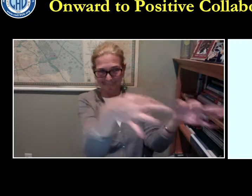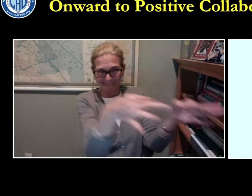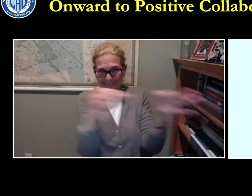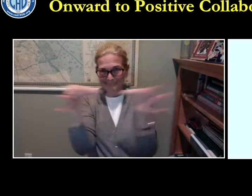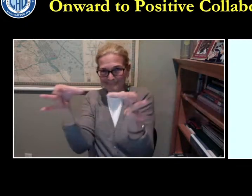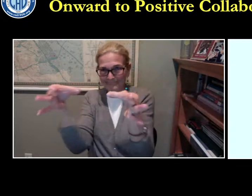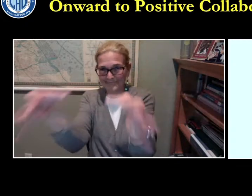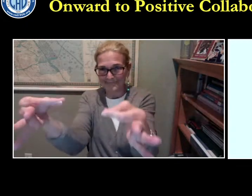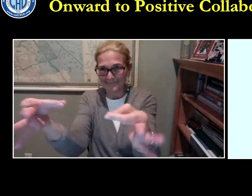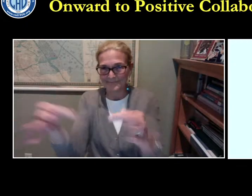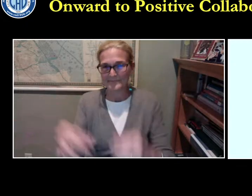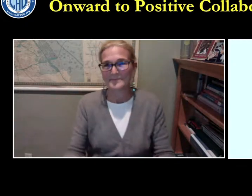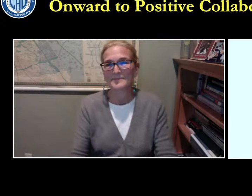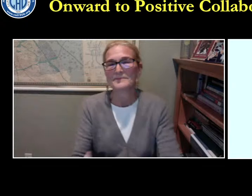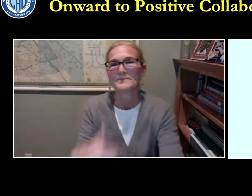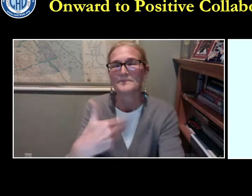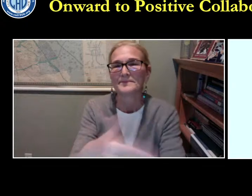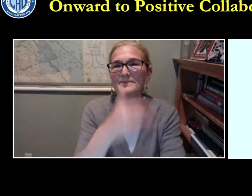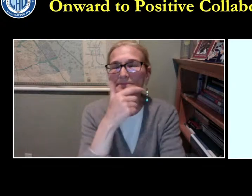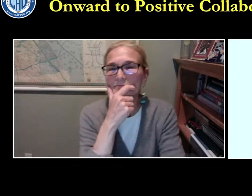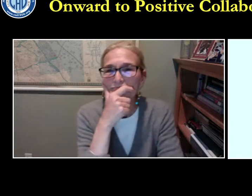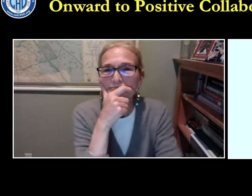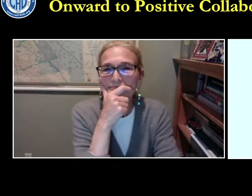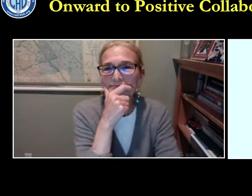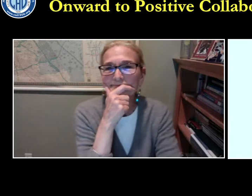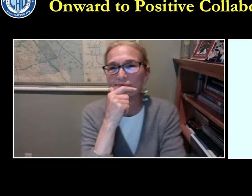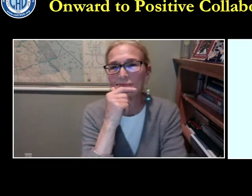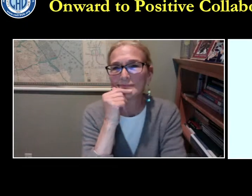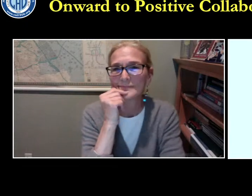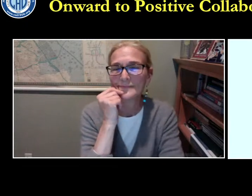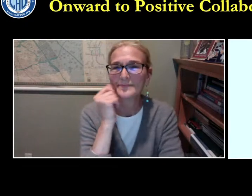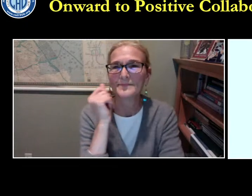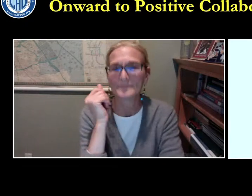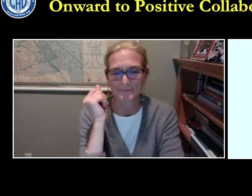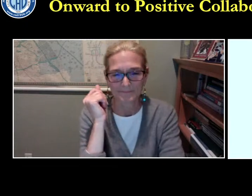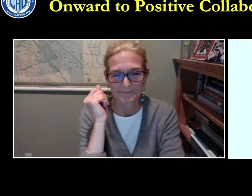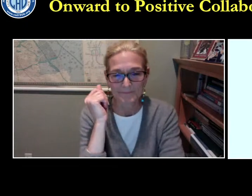So NCHAM, verbatim text.